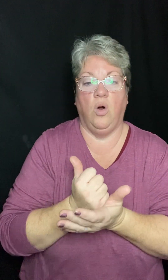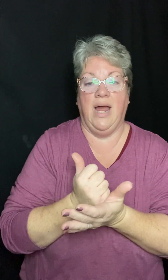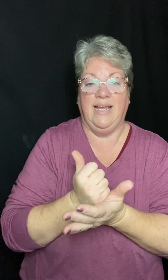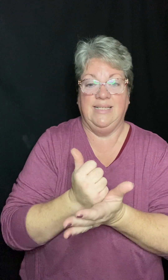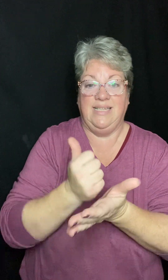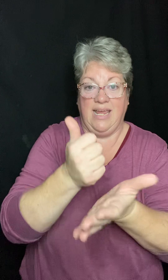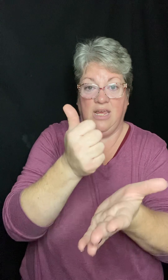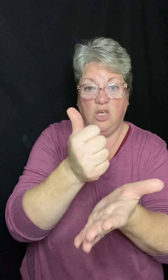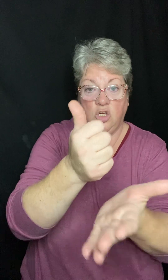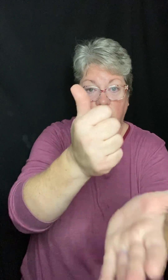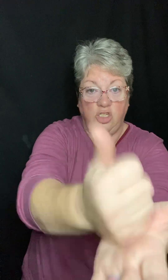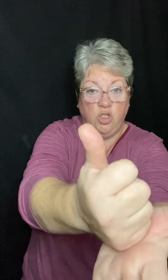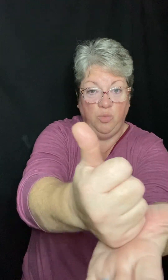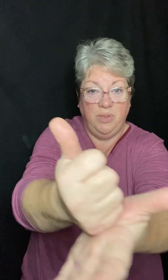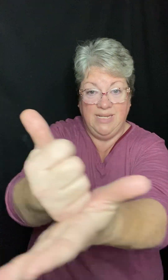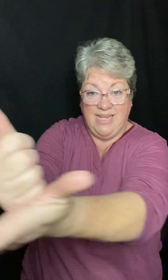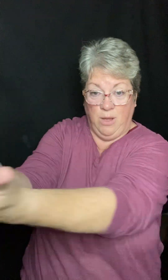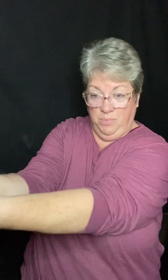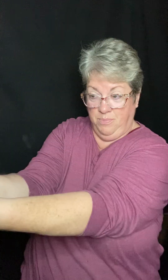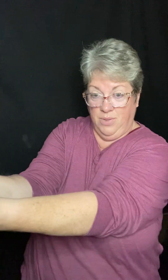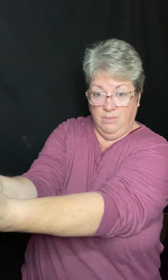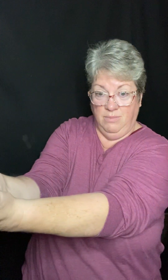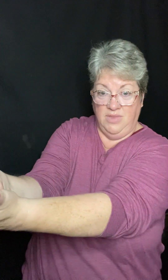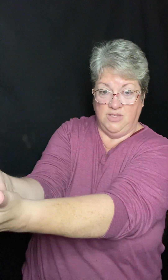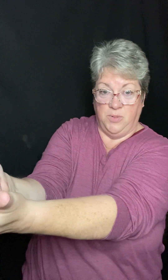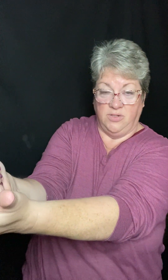I can say, could you please help this person?